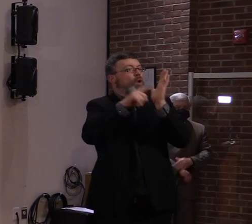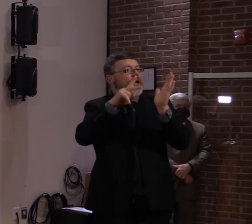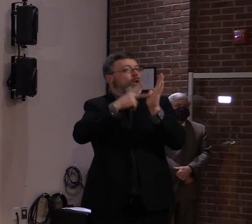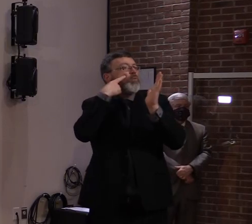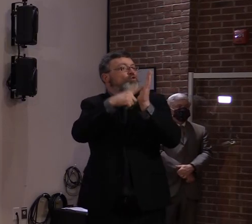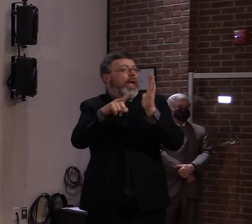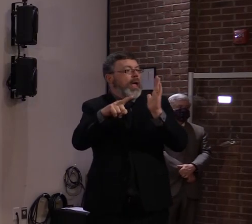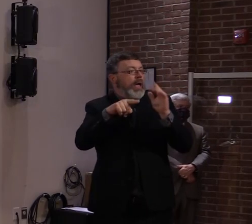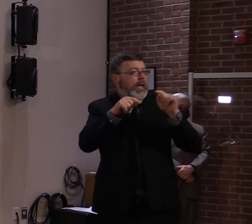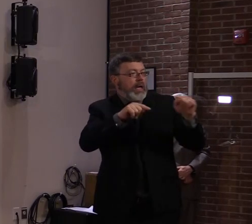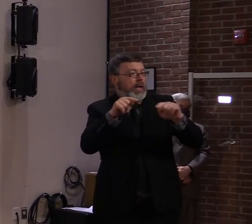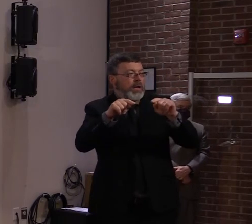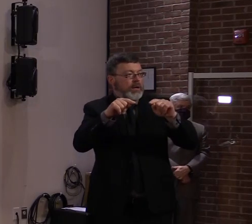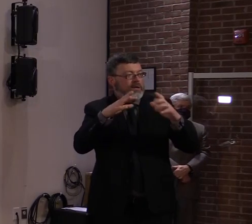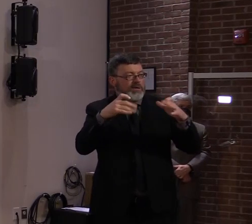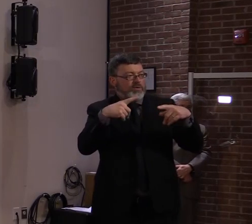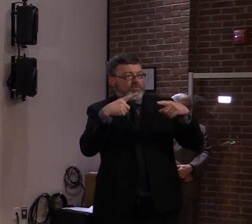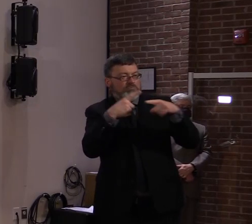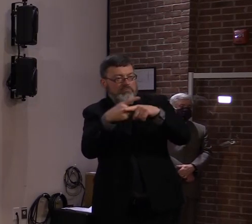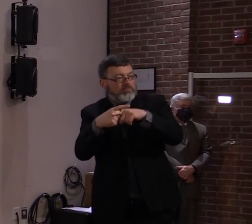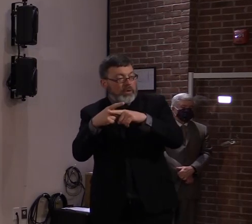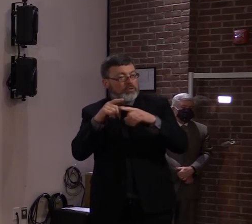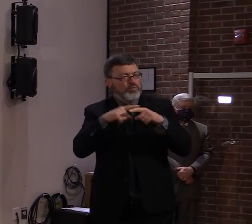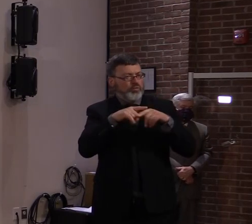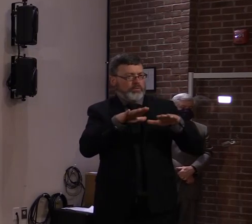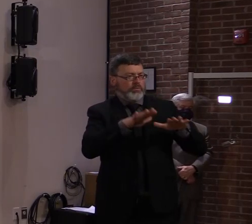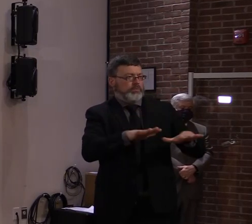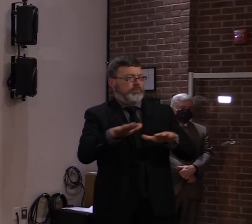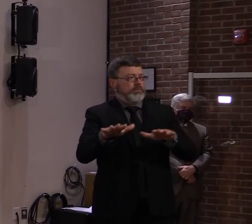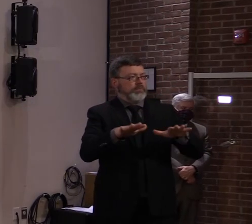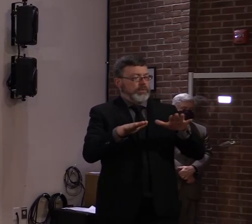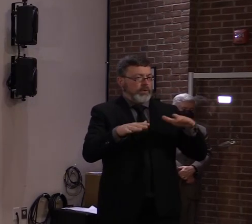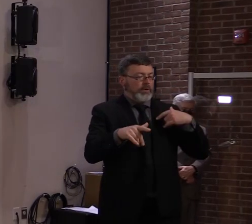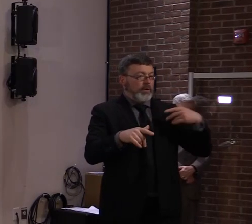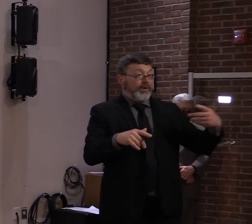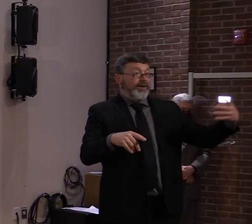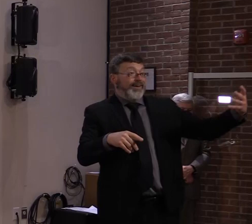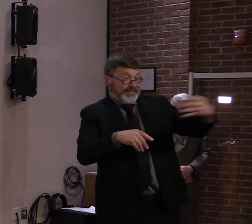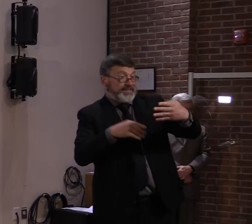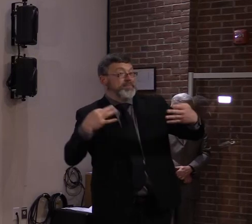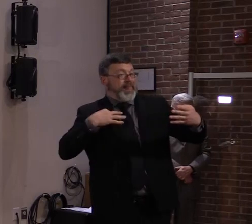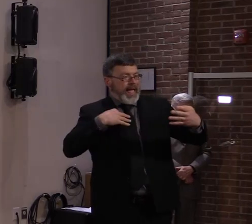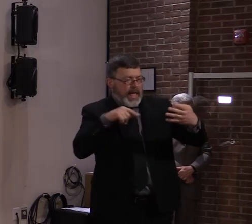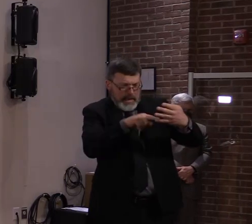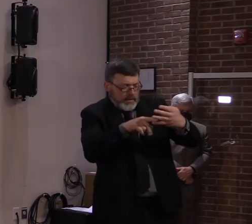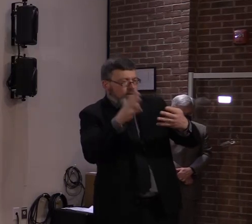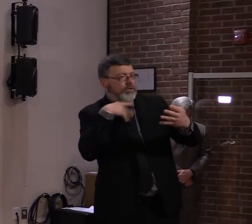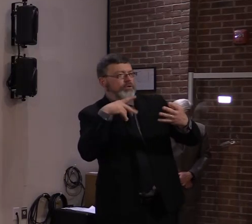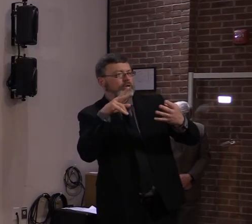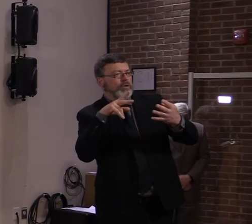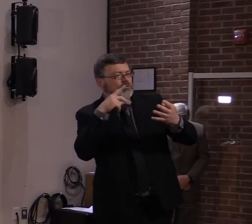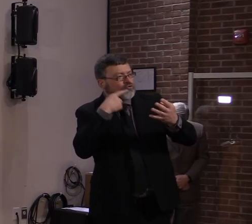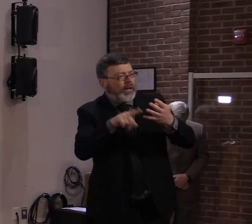just so we can conduct some additional checks, checks on the information so we're not paying out